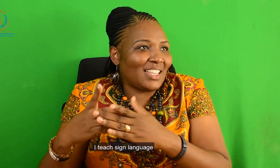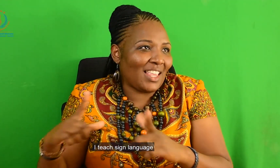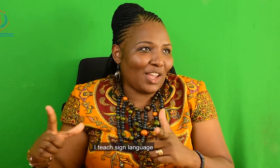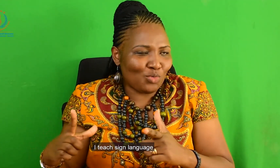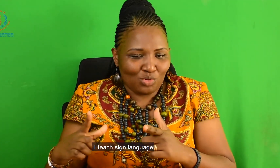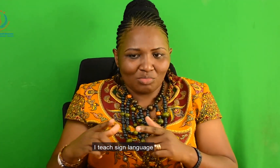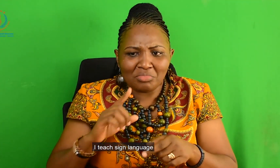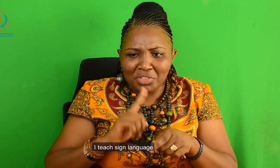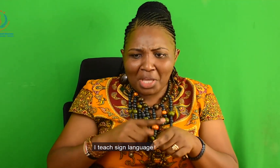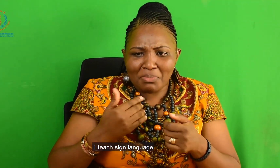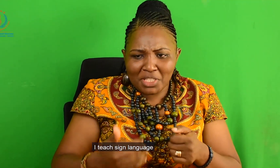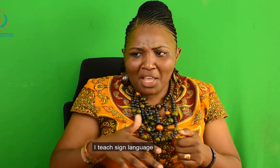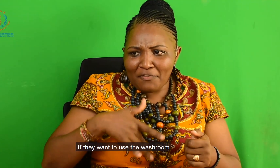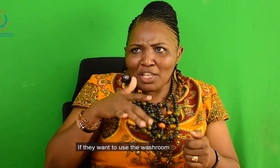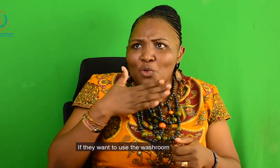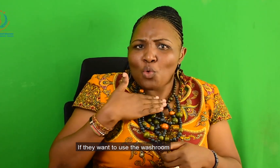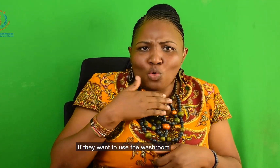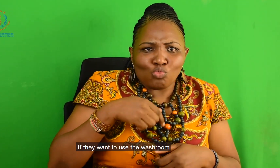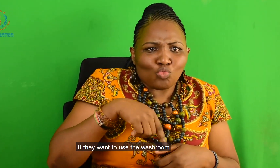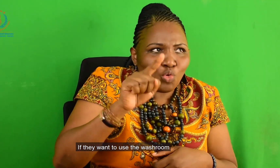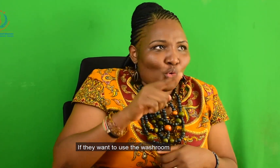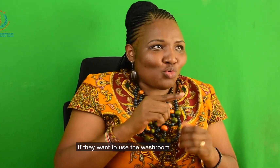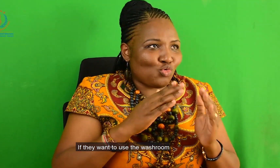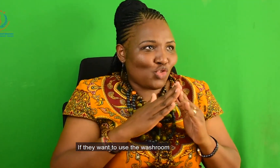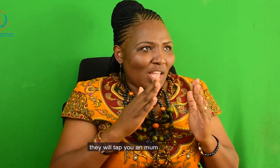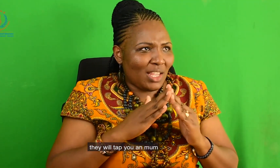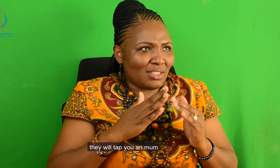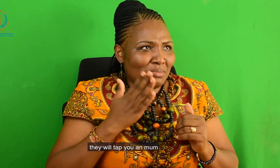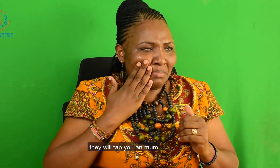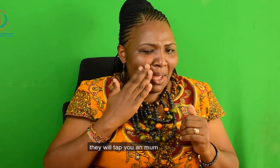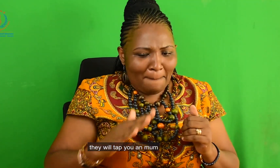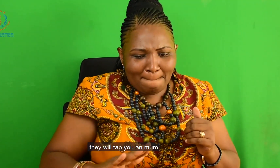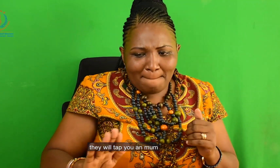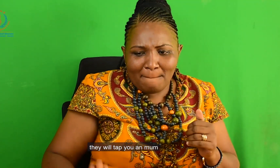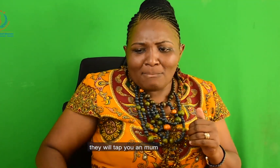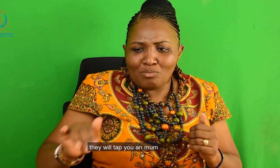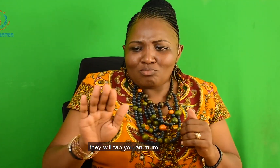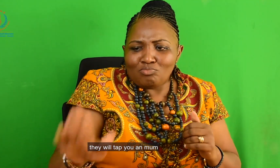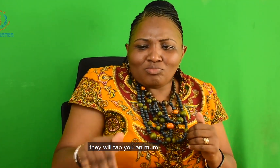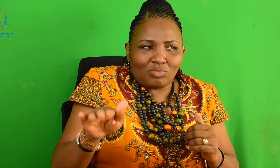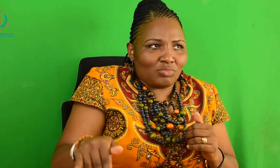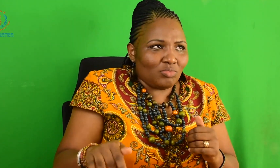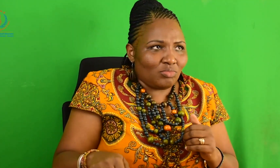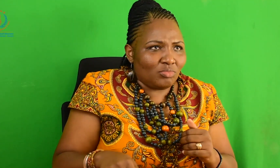sign language. If they want to use the washroom, they will tap me and mom.